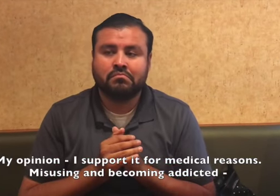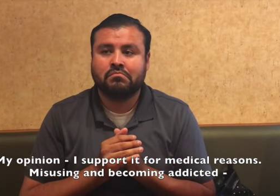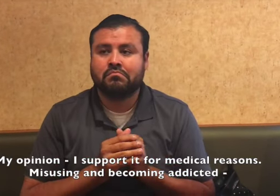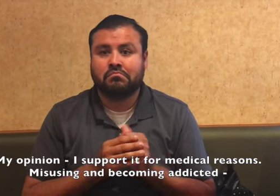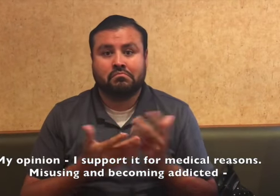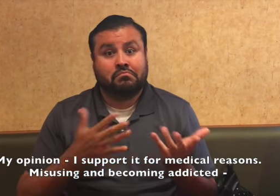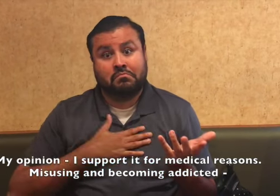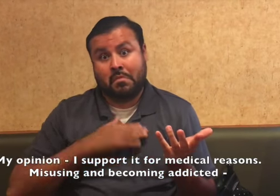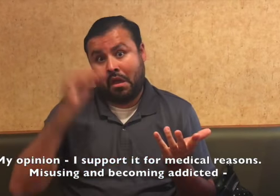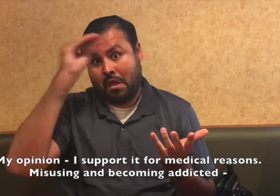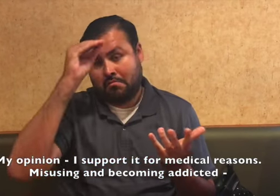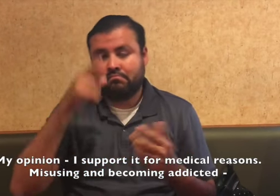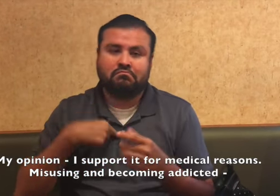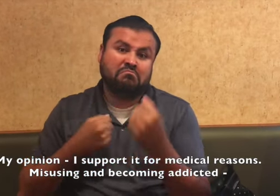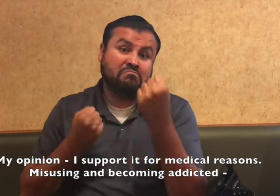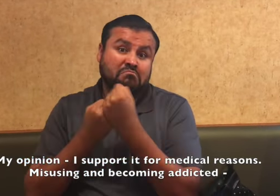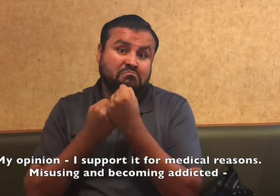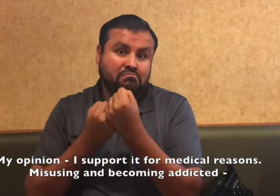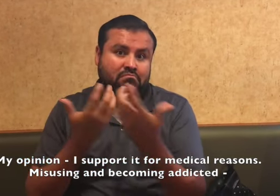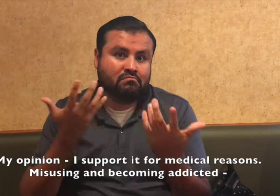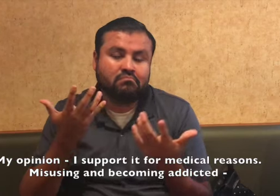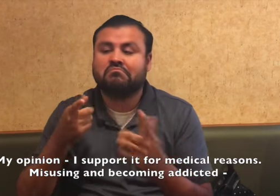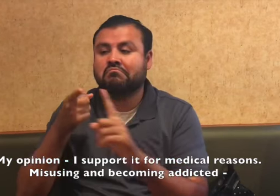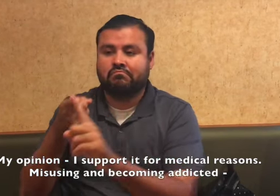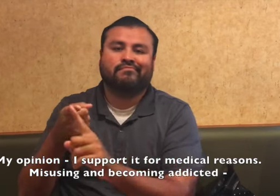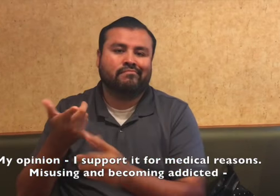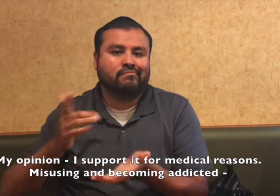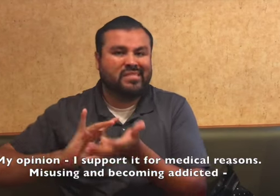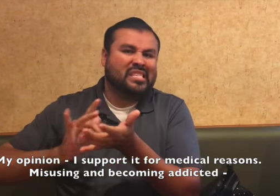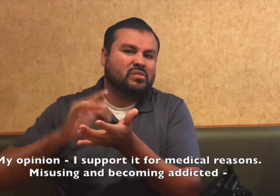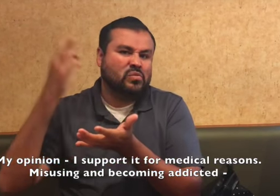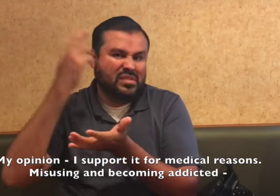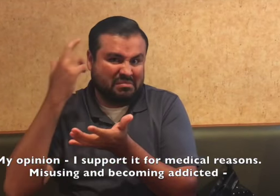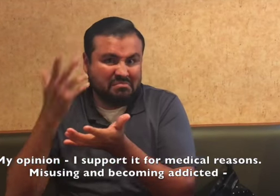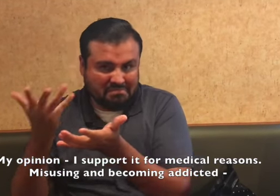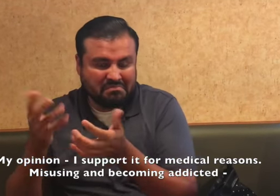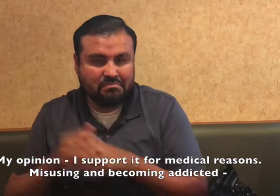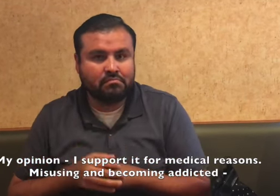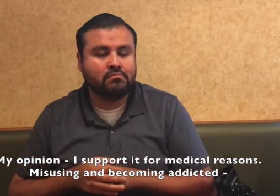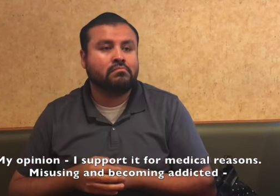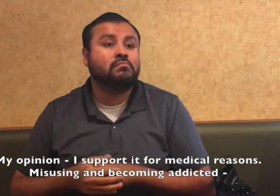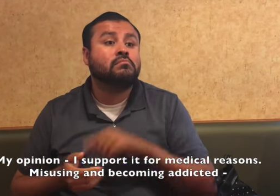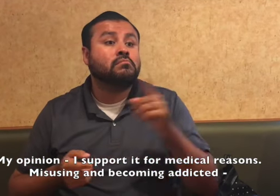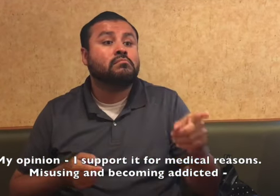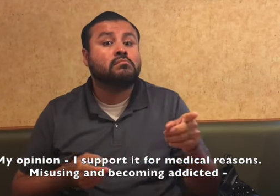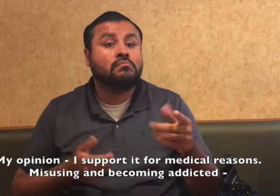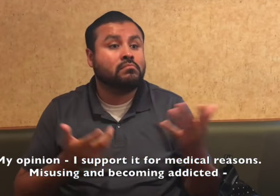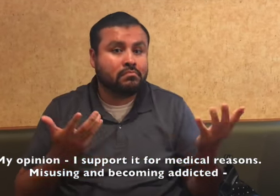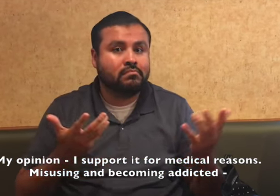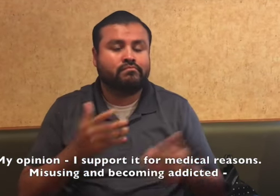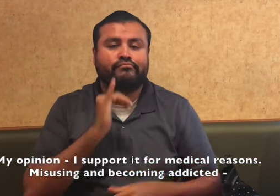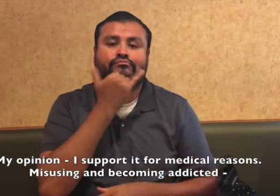My opinion, I support it for medical reasons. Misusing and becoming addicted,